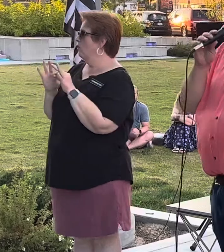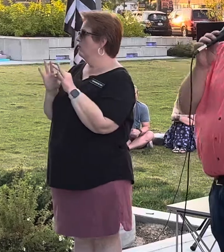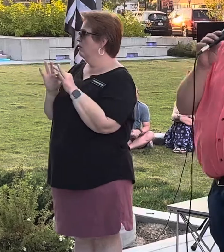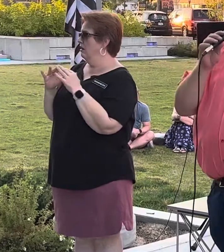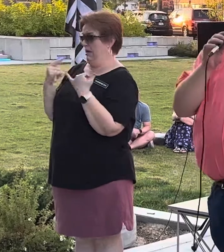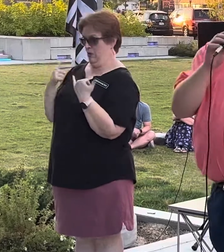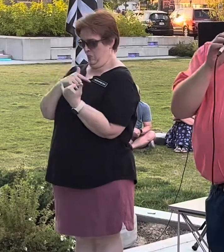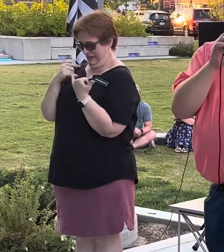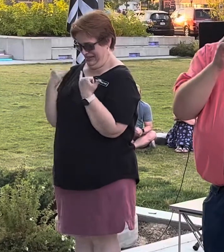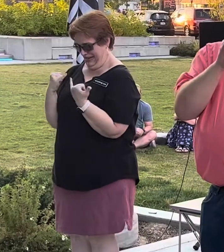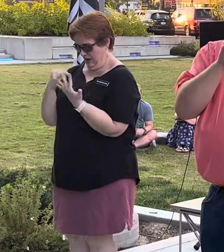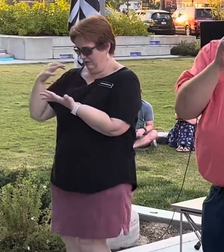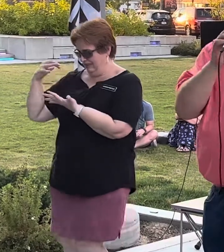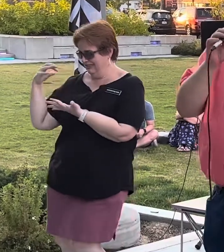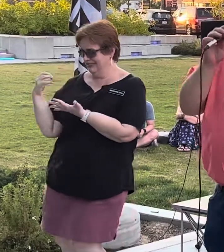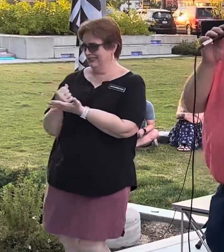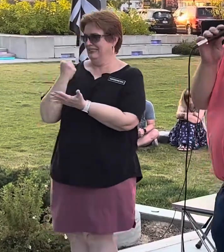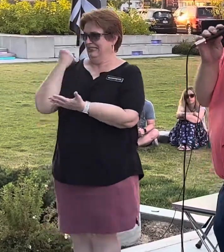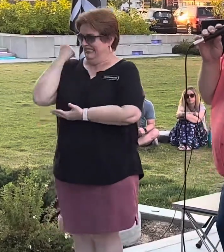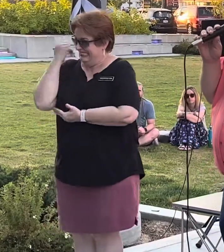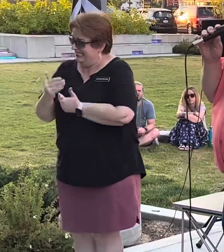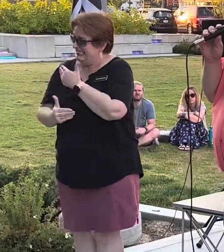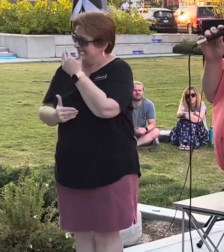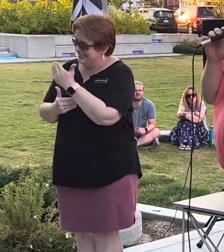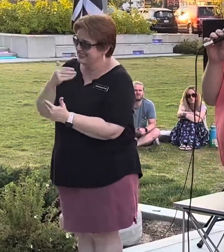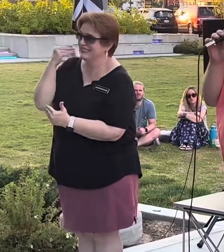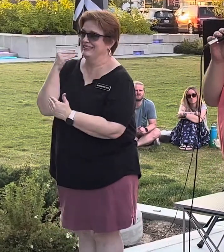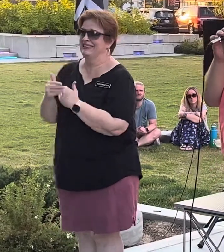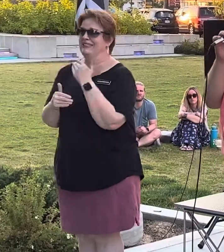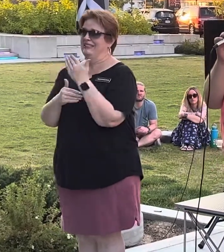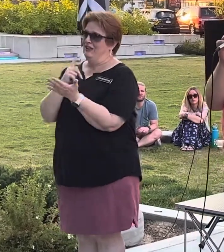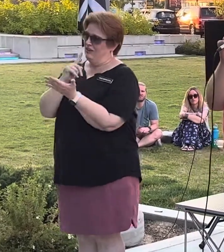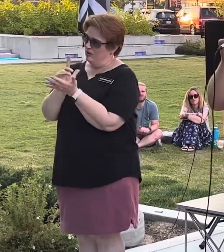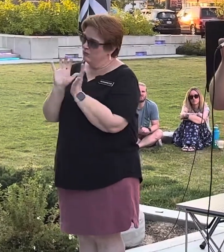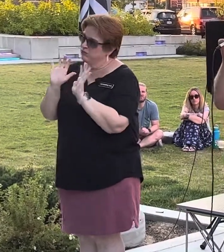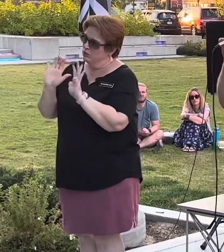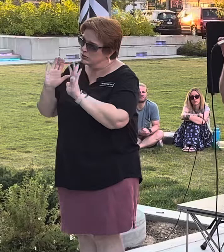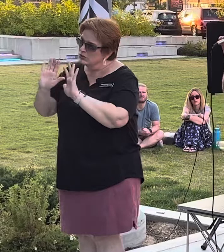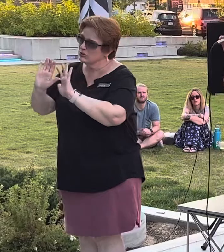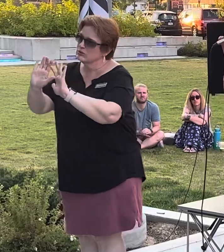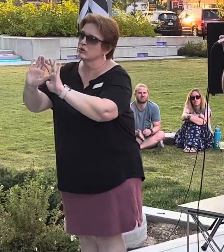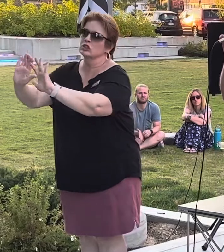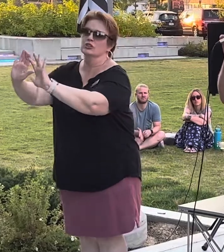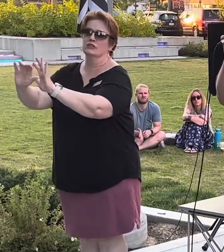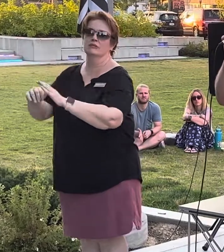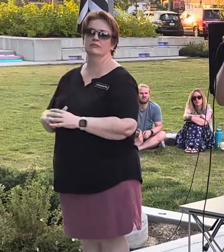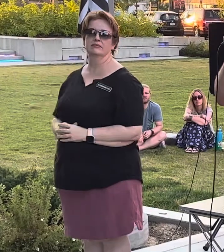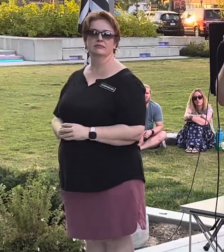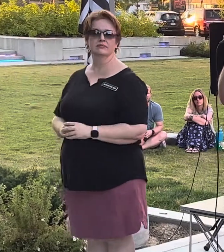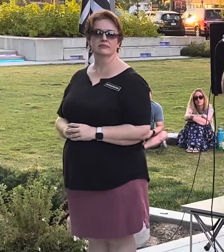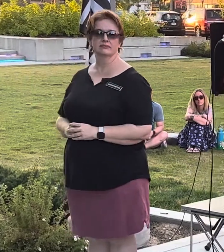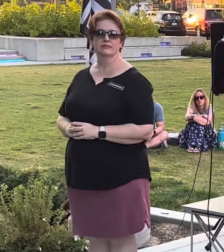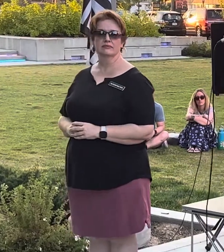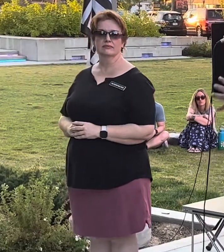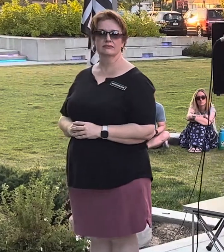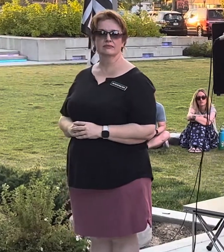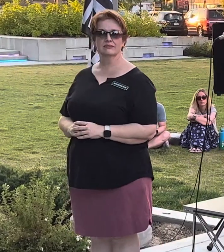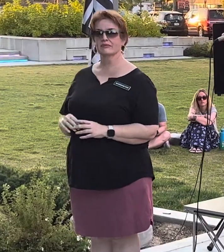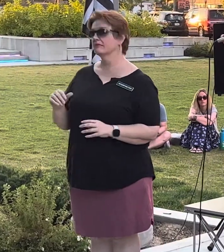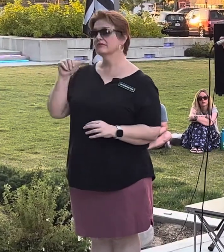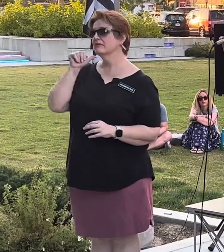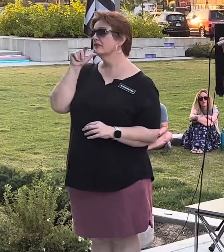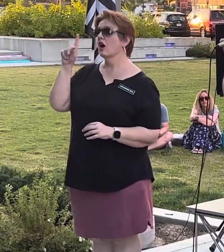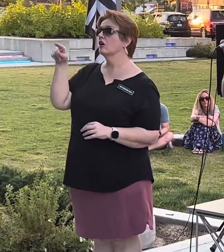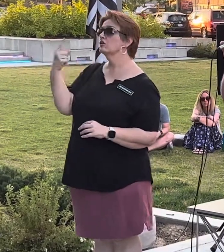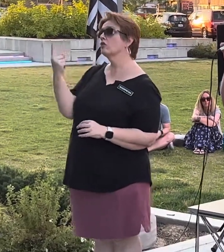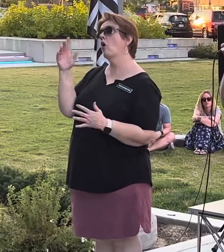this time and this momentum and we continue to push forward, because it's not just the right